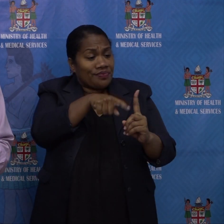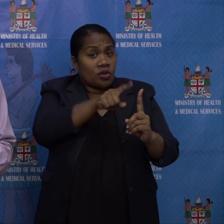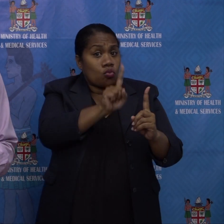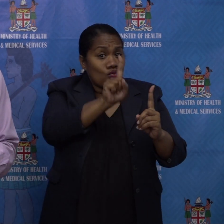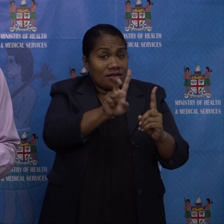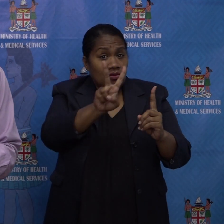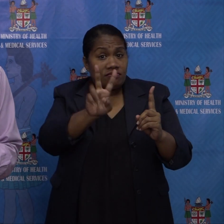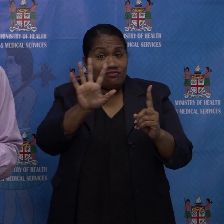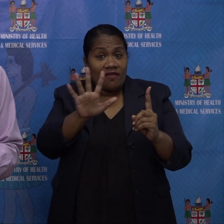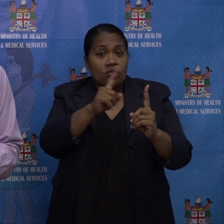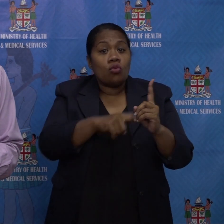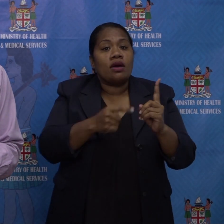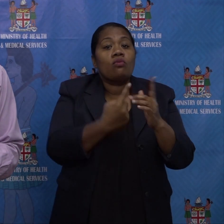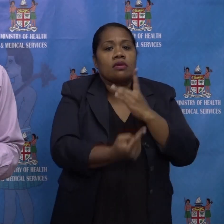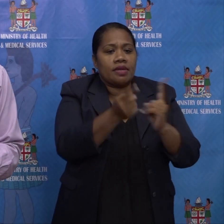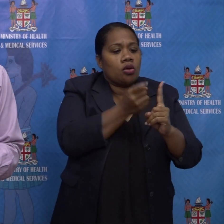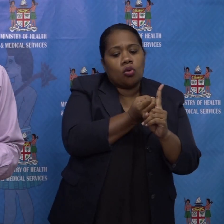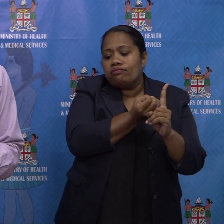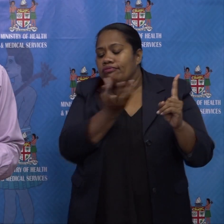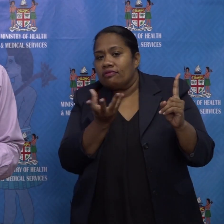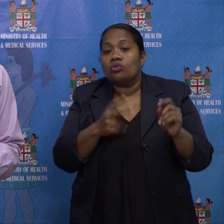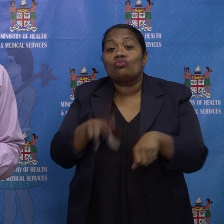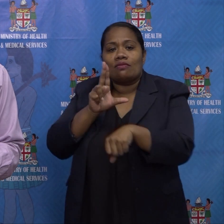the virus to the doctors and not the other way around.